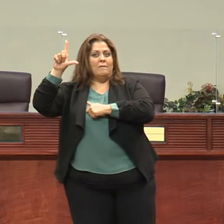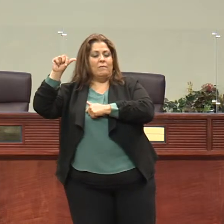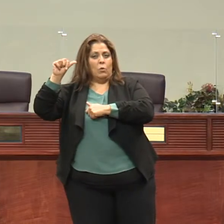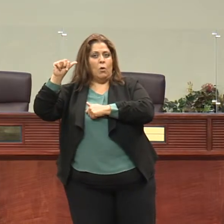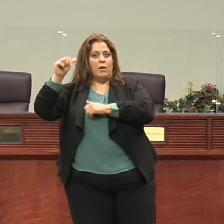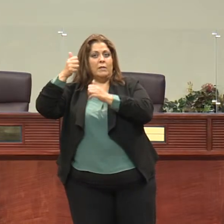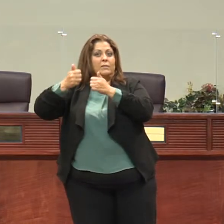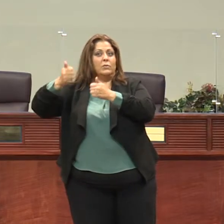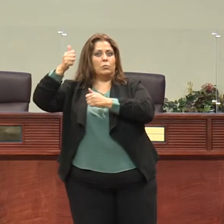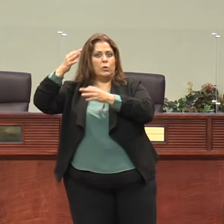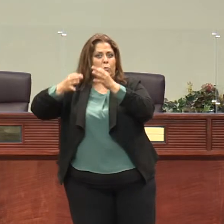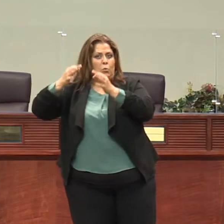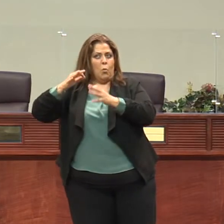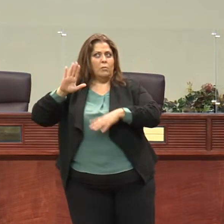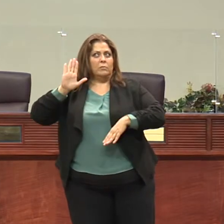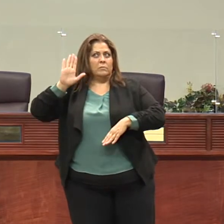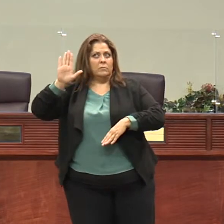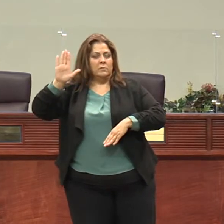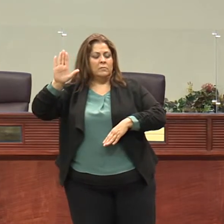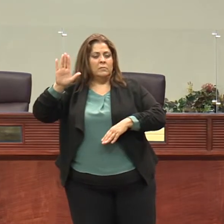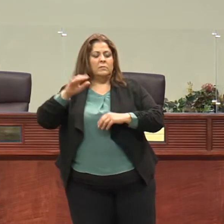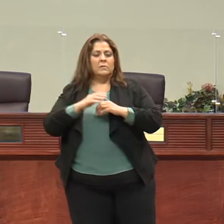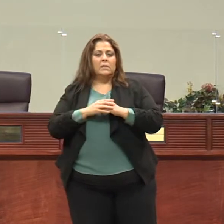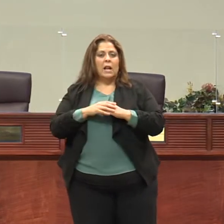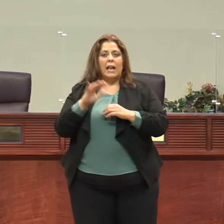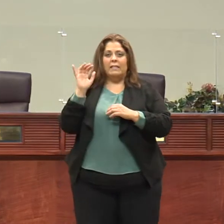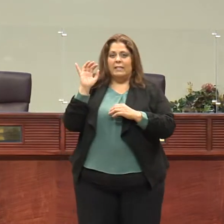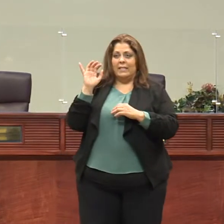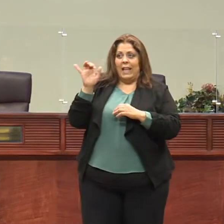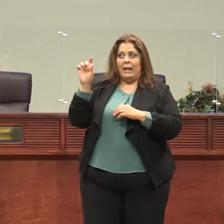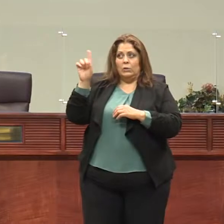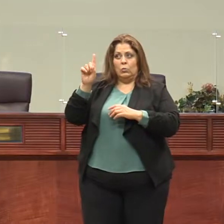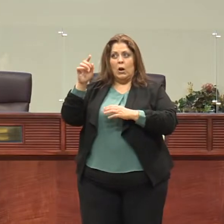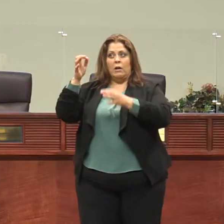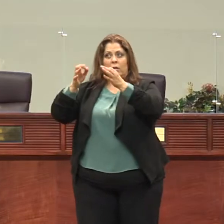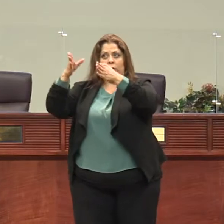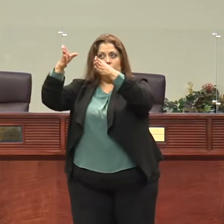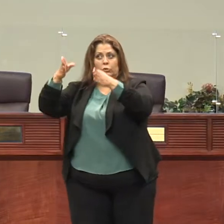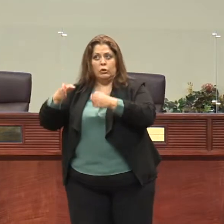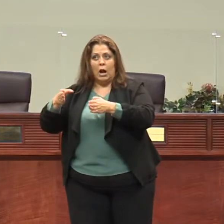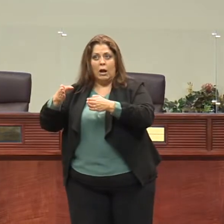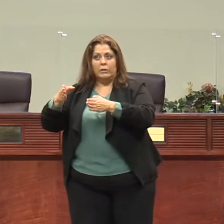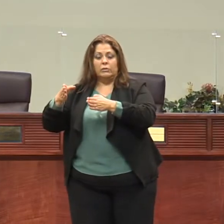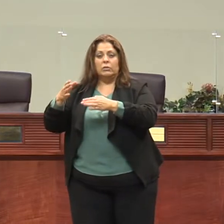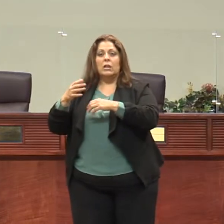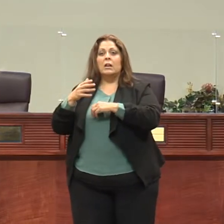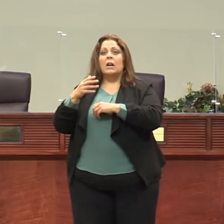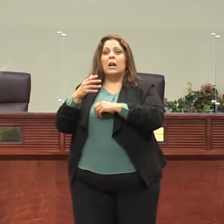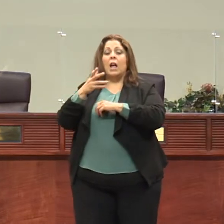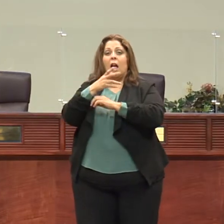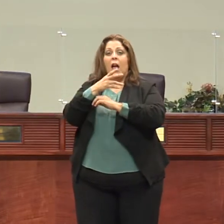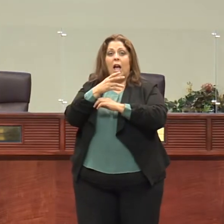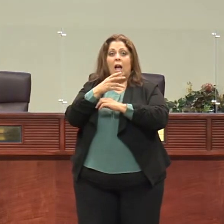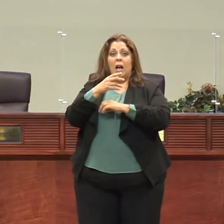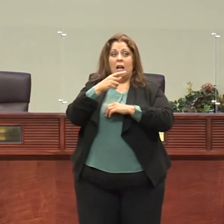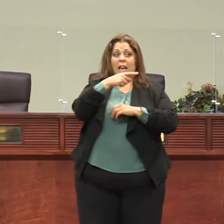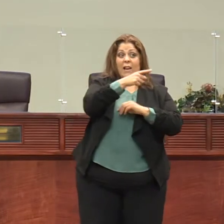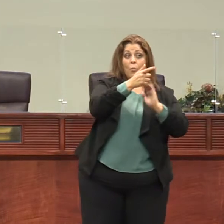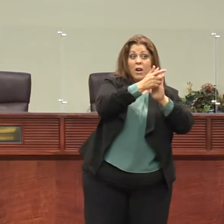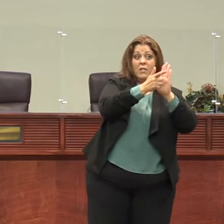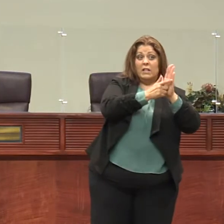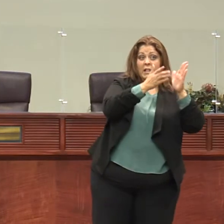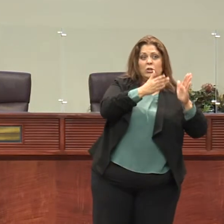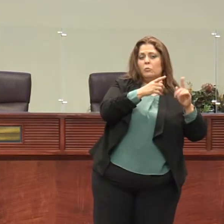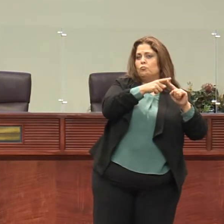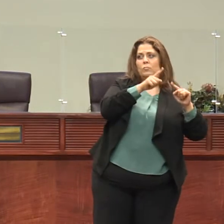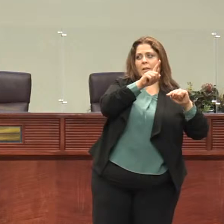that is one of the few exceptions where the judge of the legislature does not have the authority over them. So,